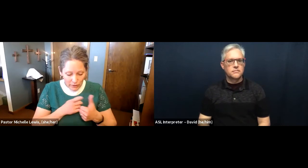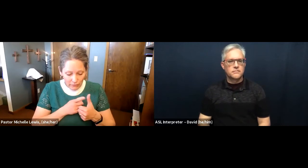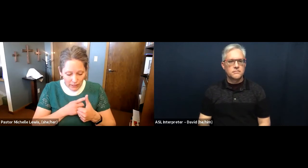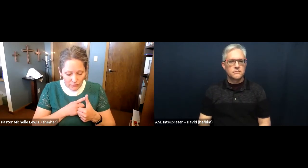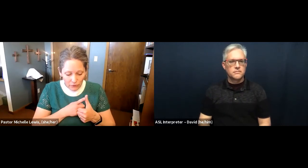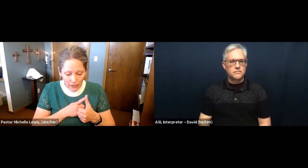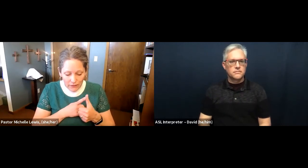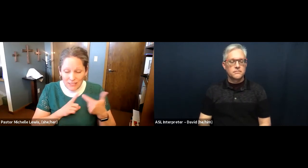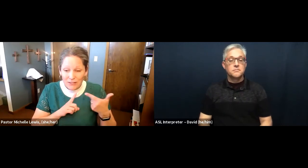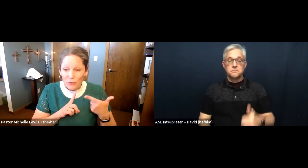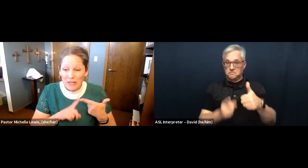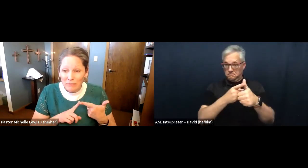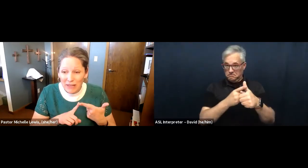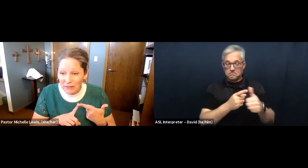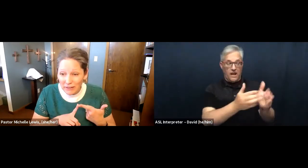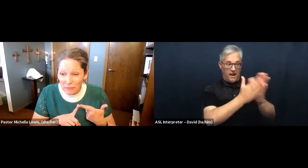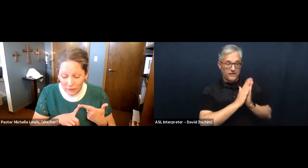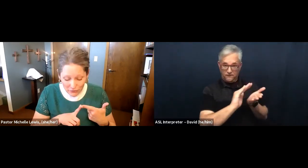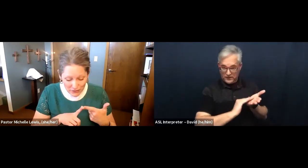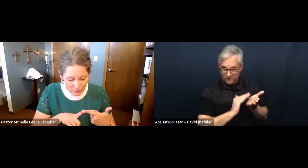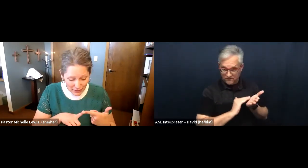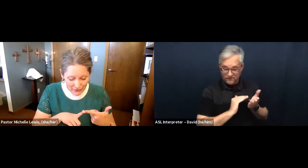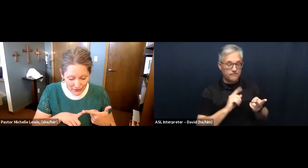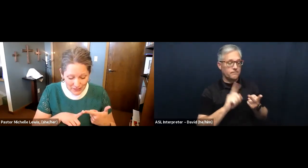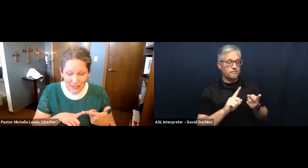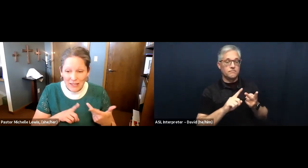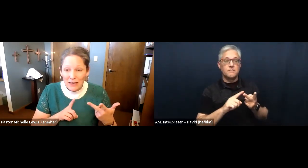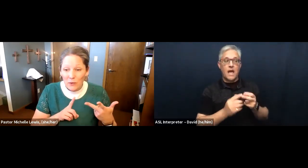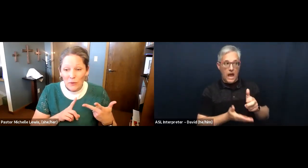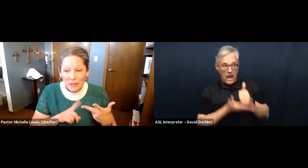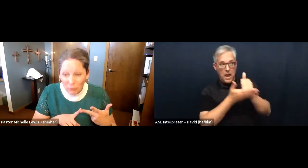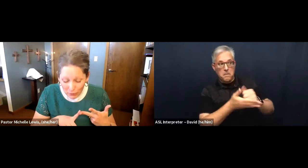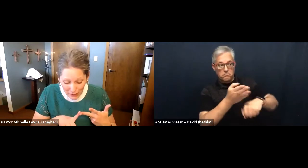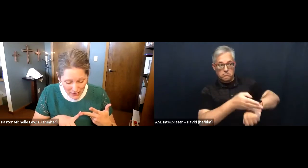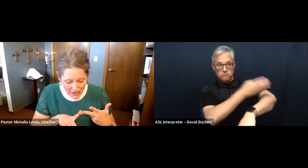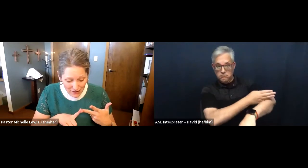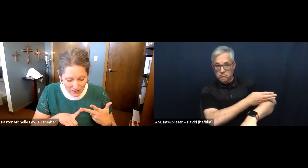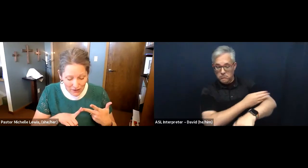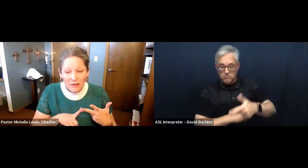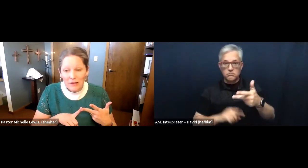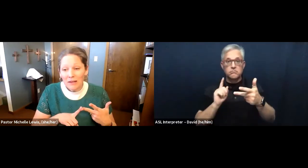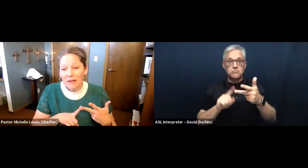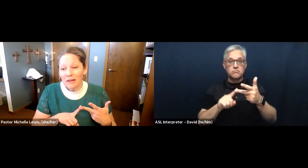So we can ask for forgiveness. We can make life better for someone else. We can pray.